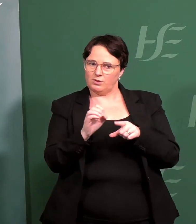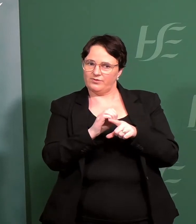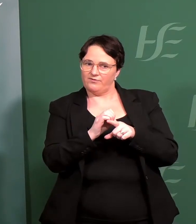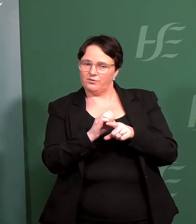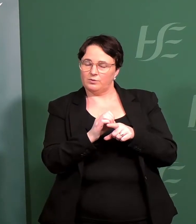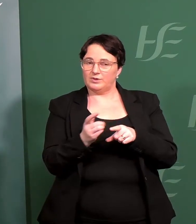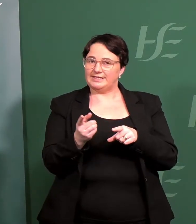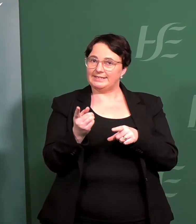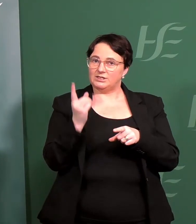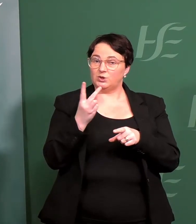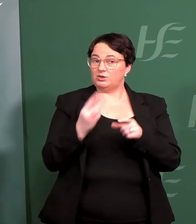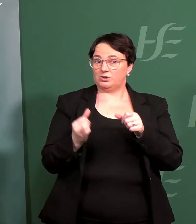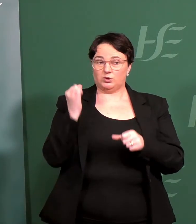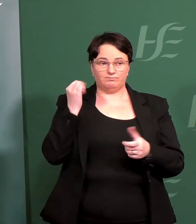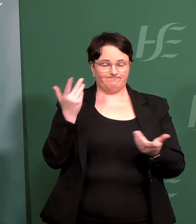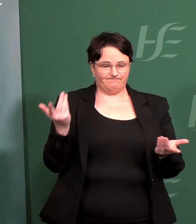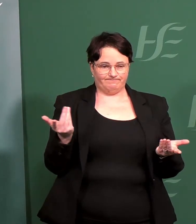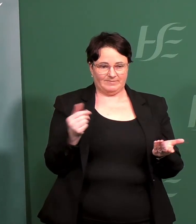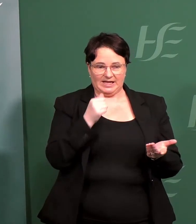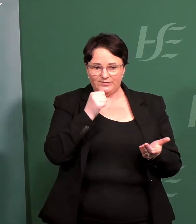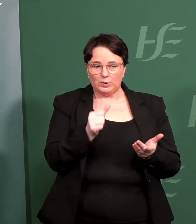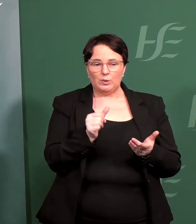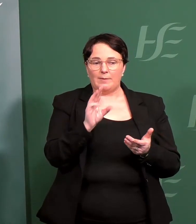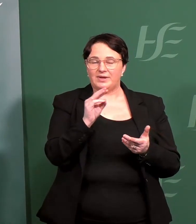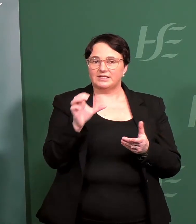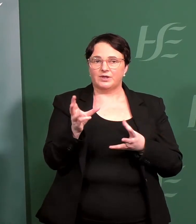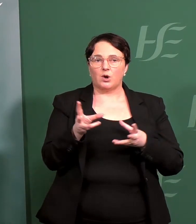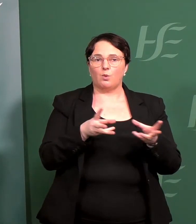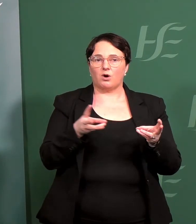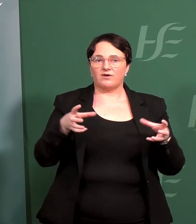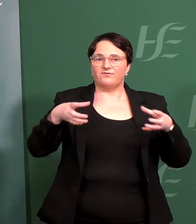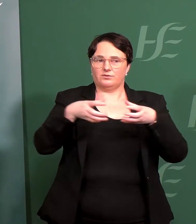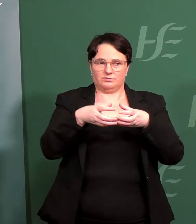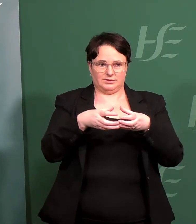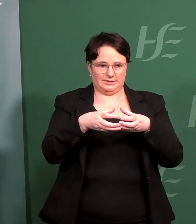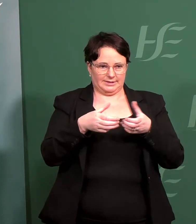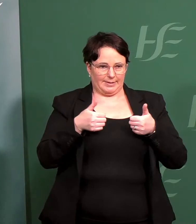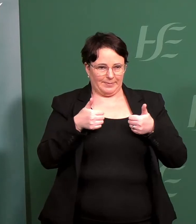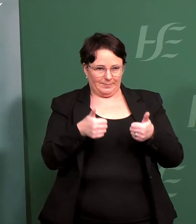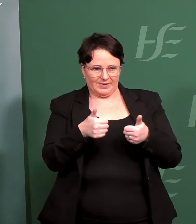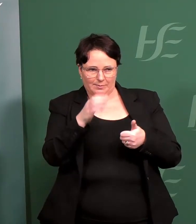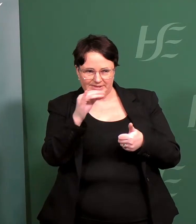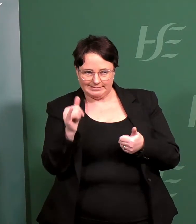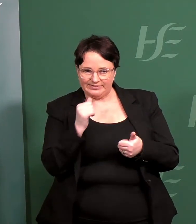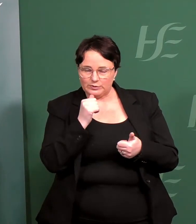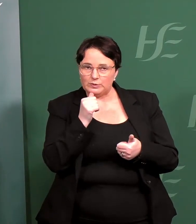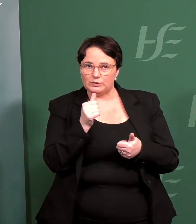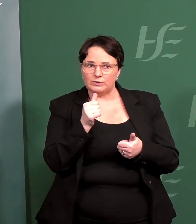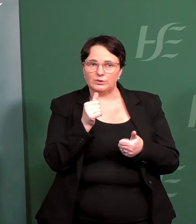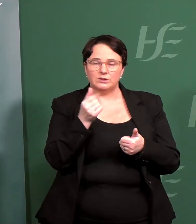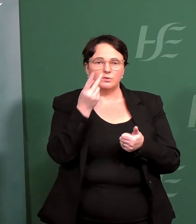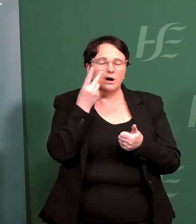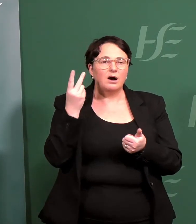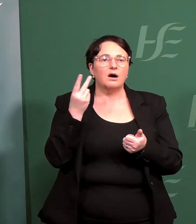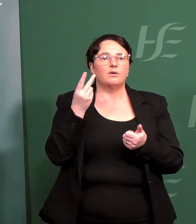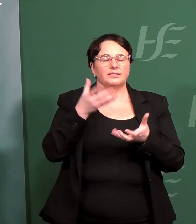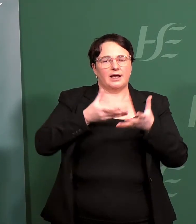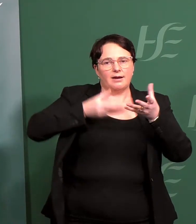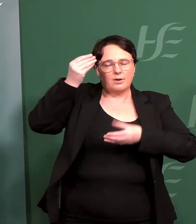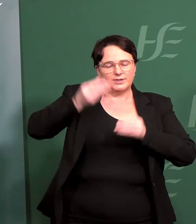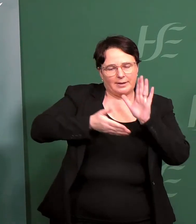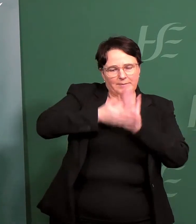2 years ago without a pandemic workforce capacity and capability. And we need to learn from all the lessons of building